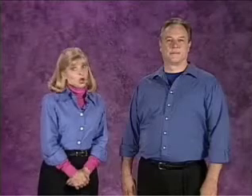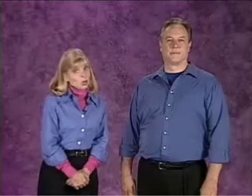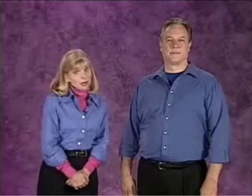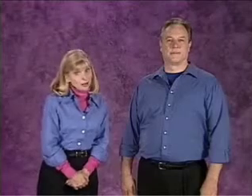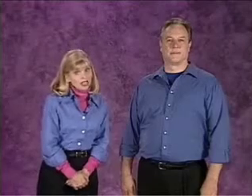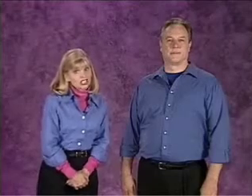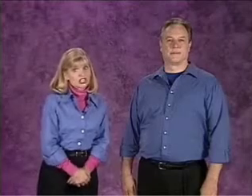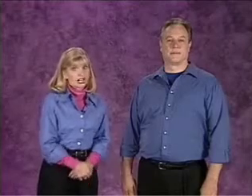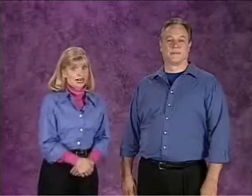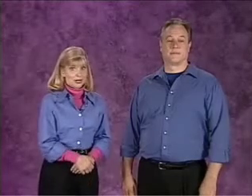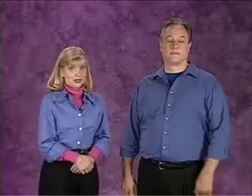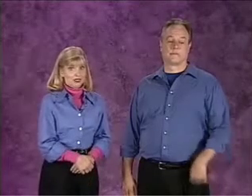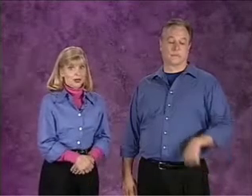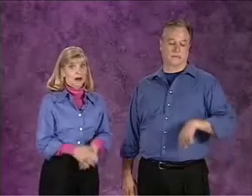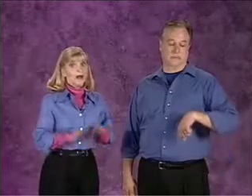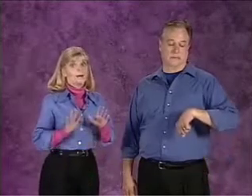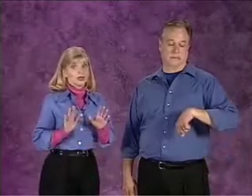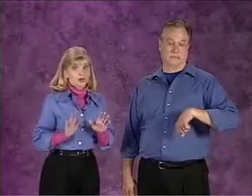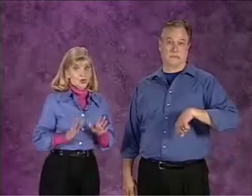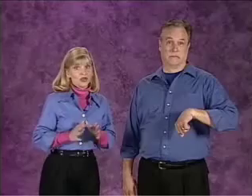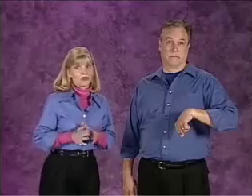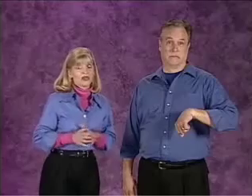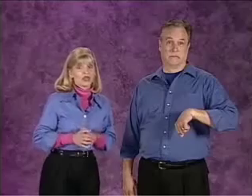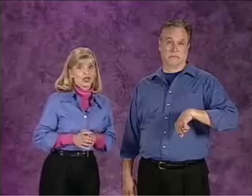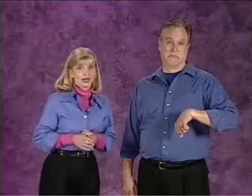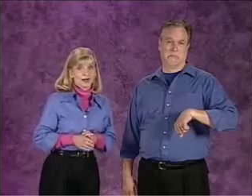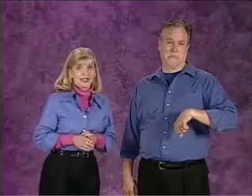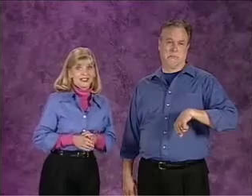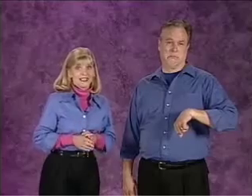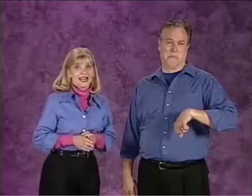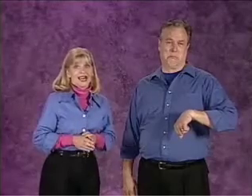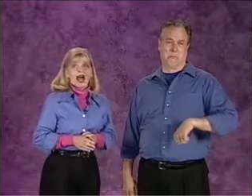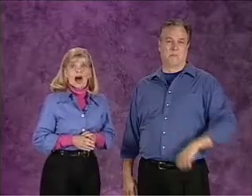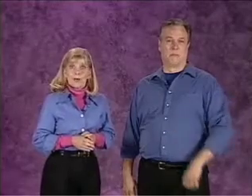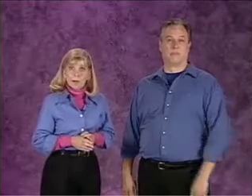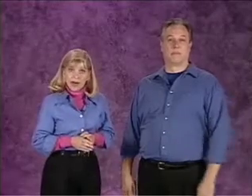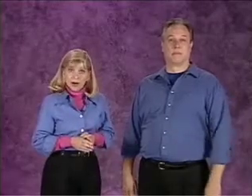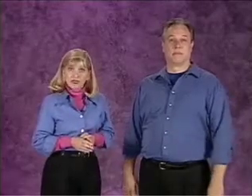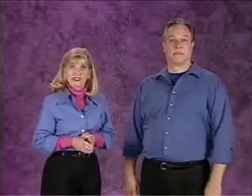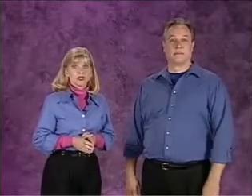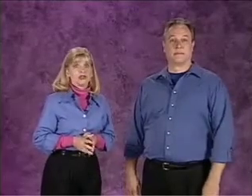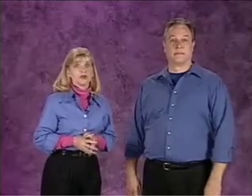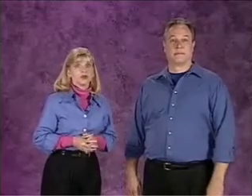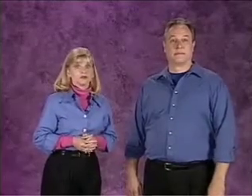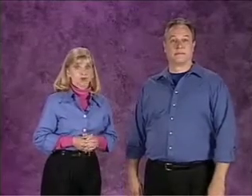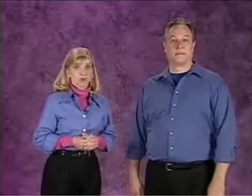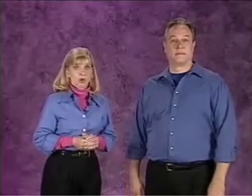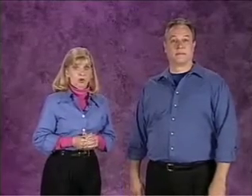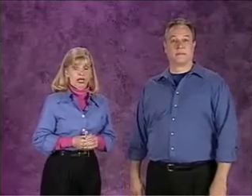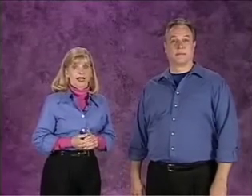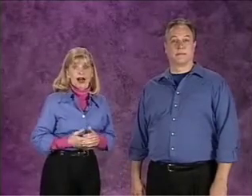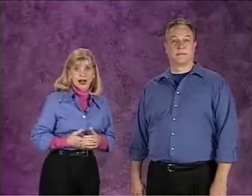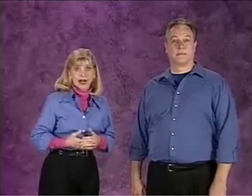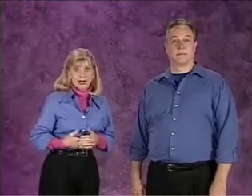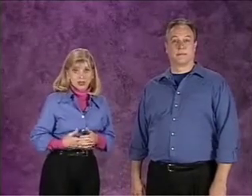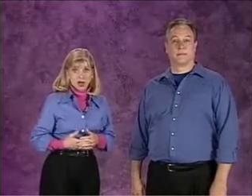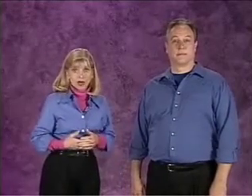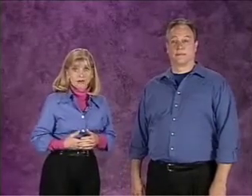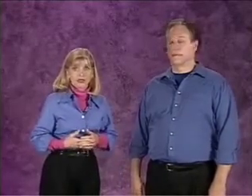We may be a little late on this one, but it's worth mentioning anyway. About is another one of those words like on and off and